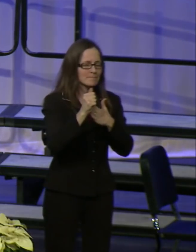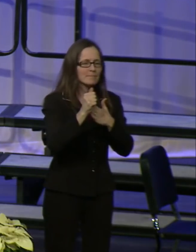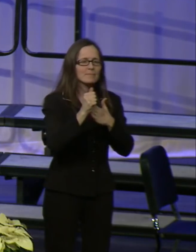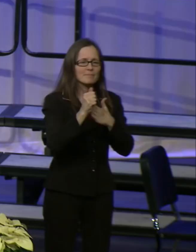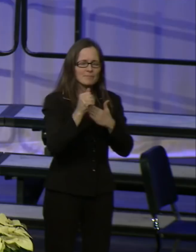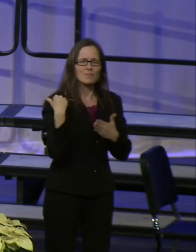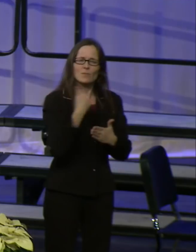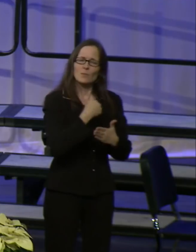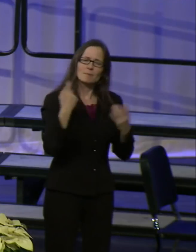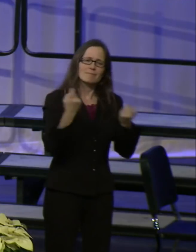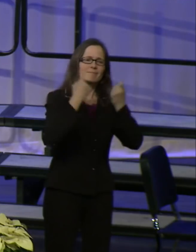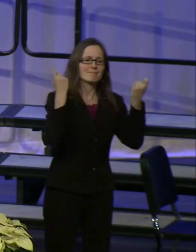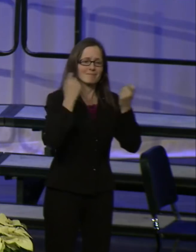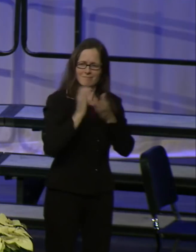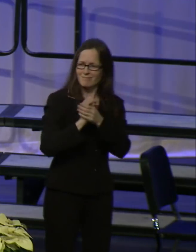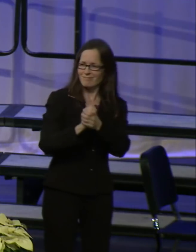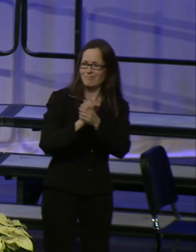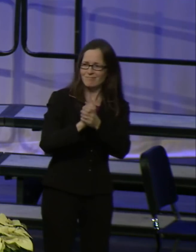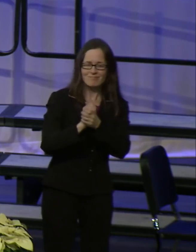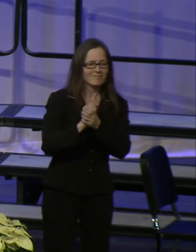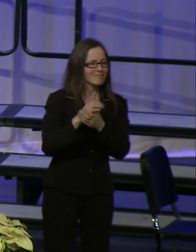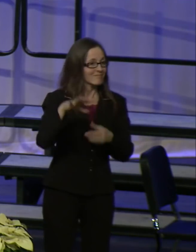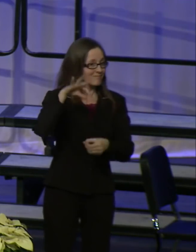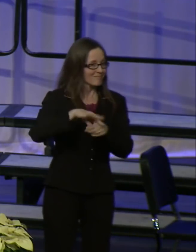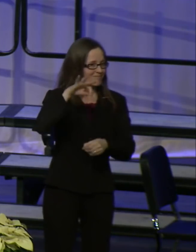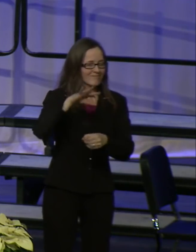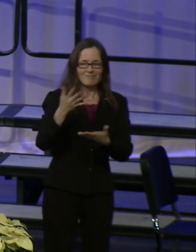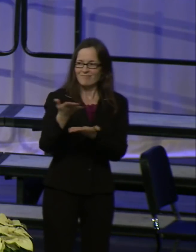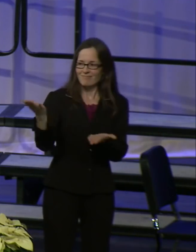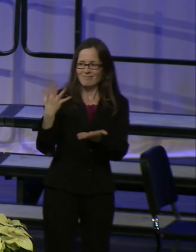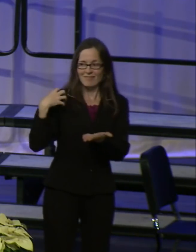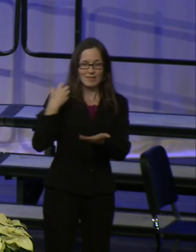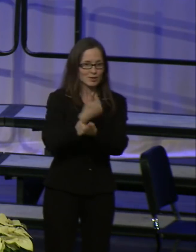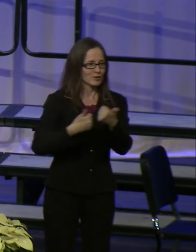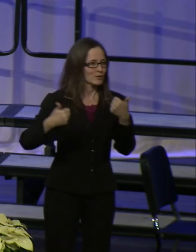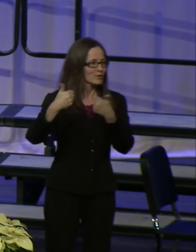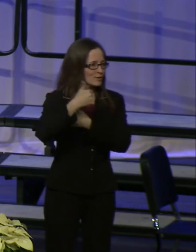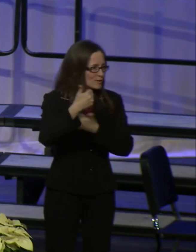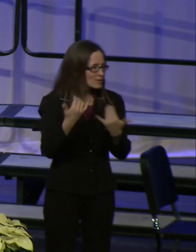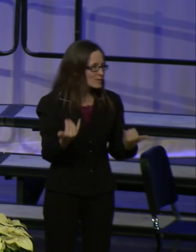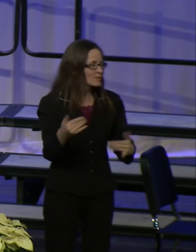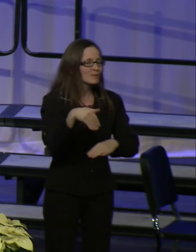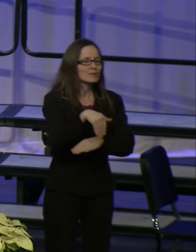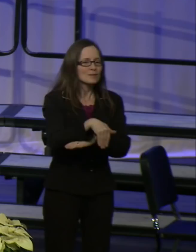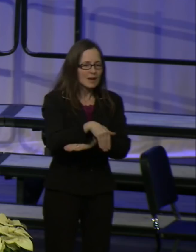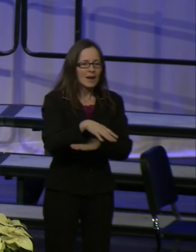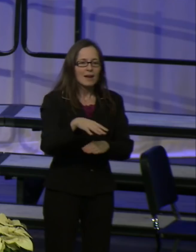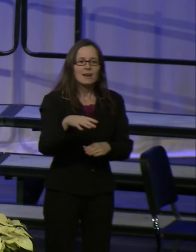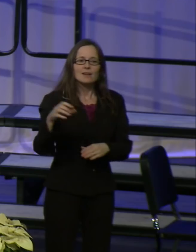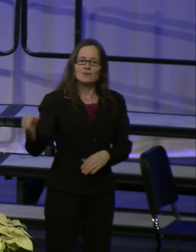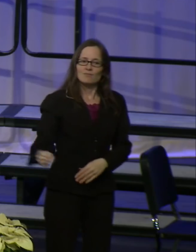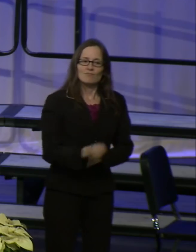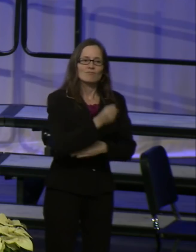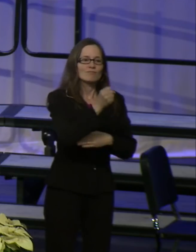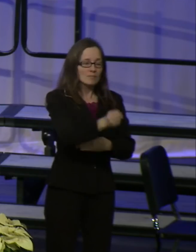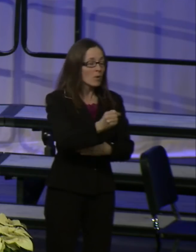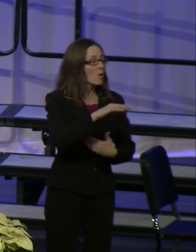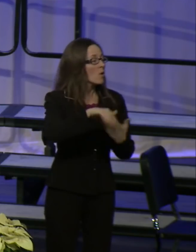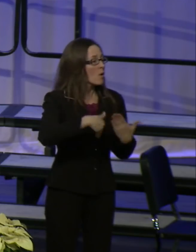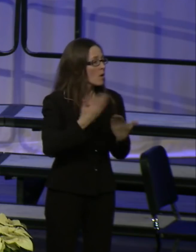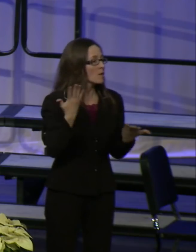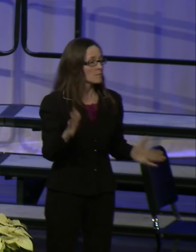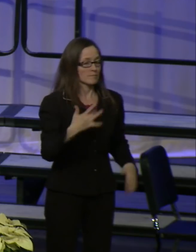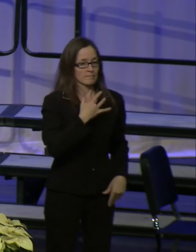and congratulate the elected officials here on the stage who have been installed this evening, all of those who took their oaths earlier